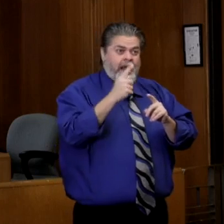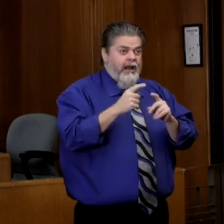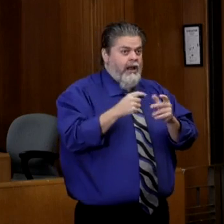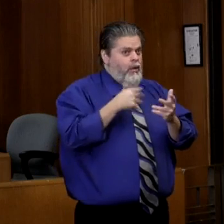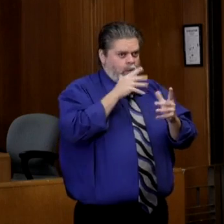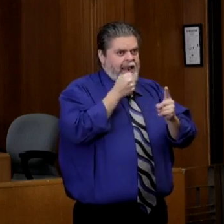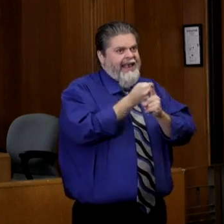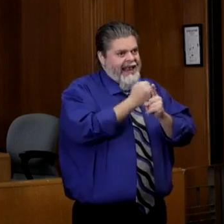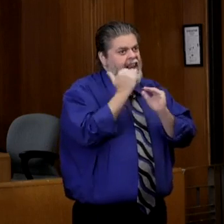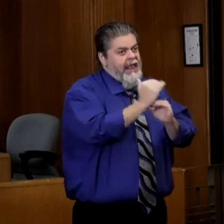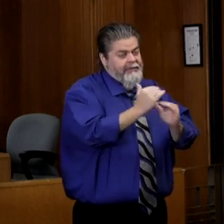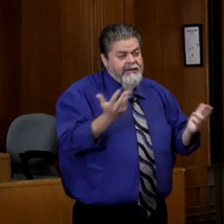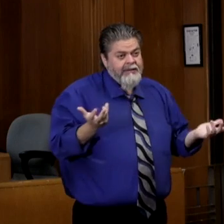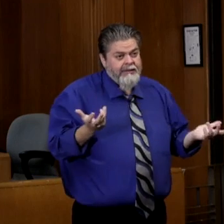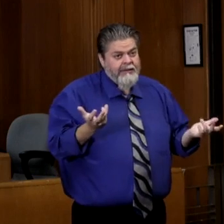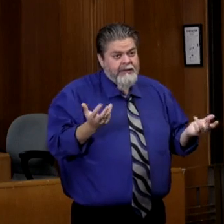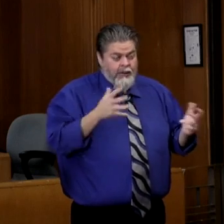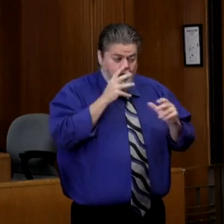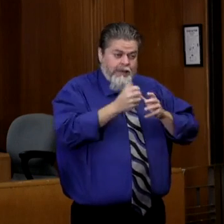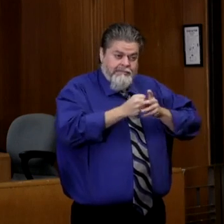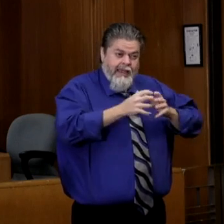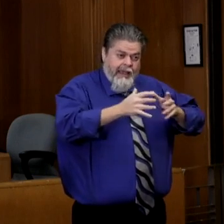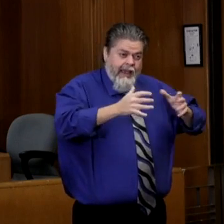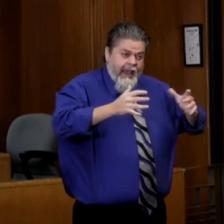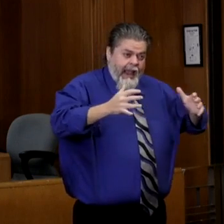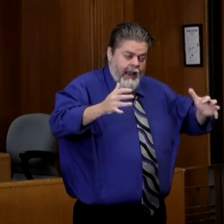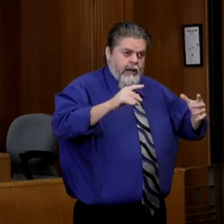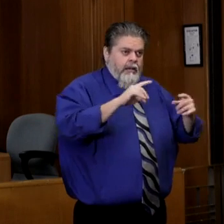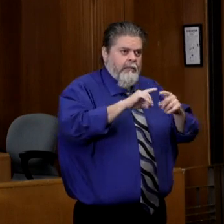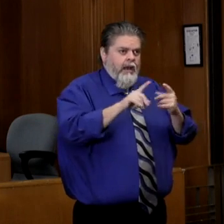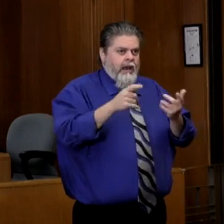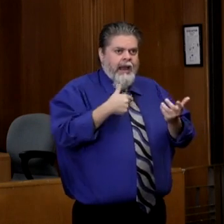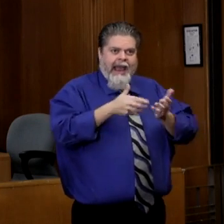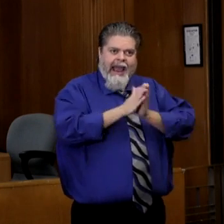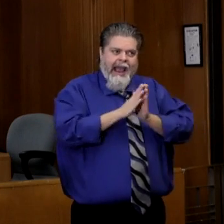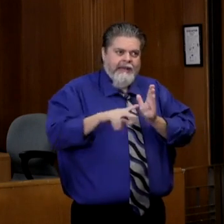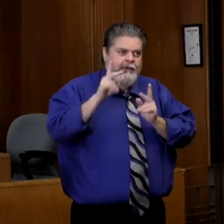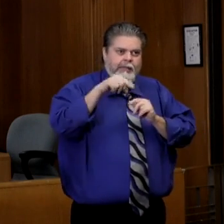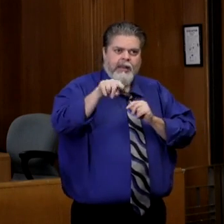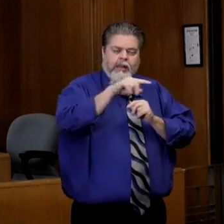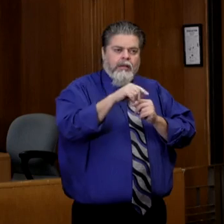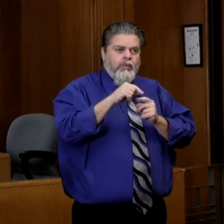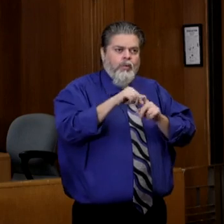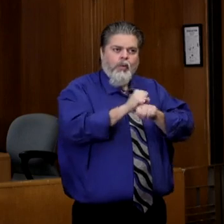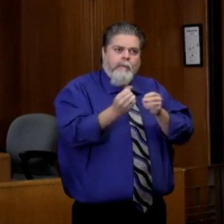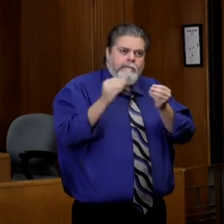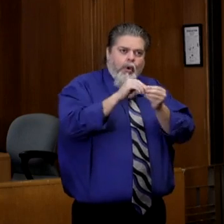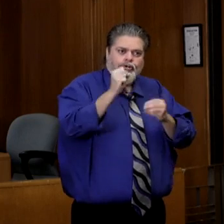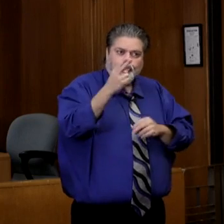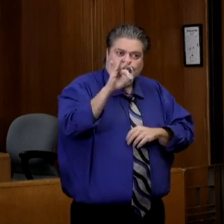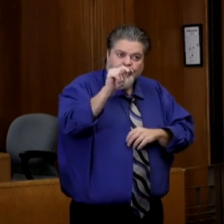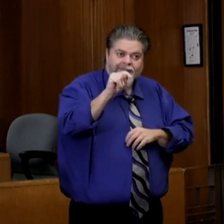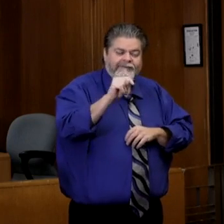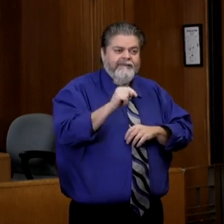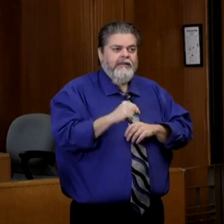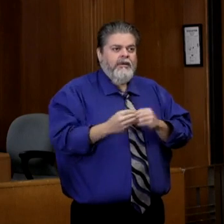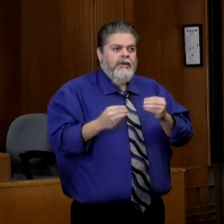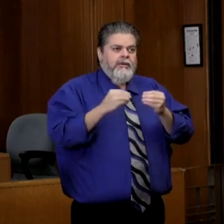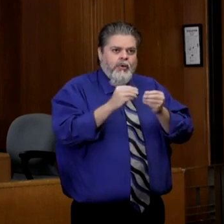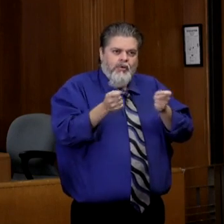a stepwise, increasing, asking people to work more shifts, being able to handle that